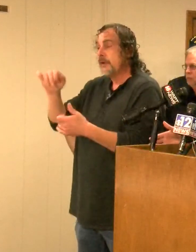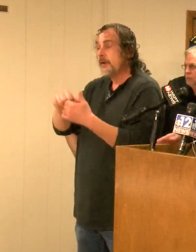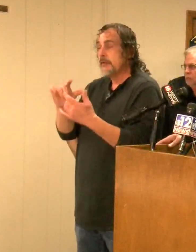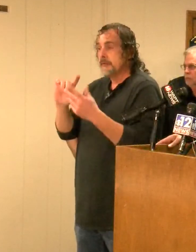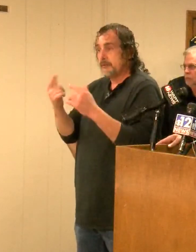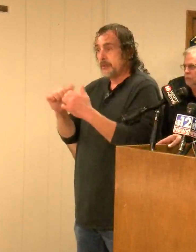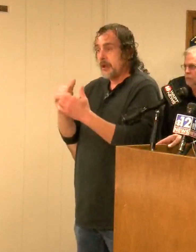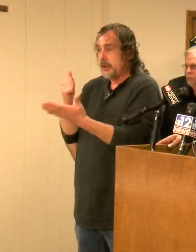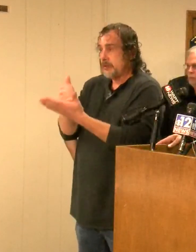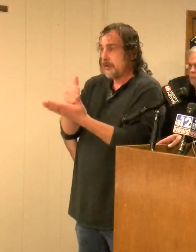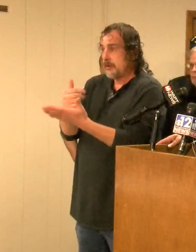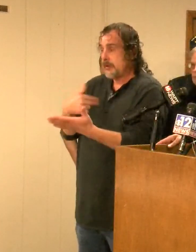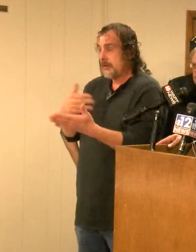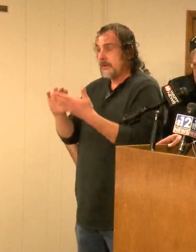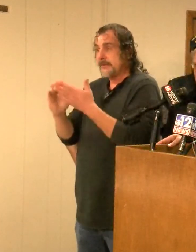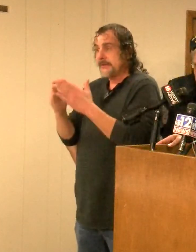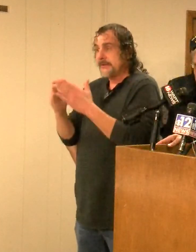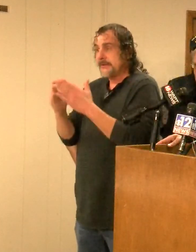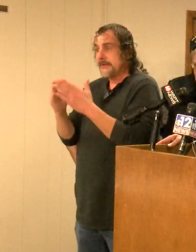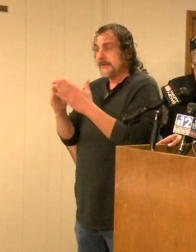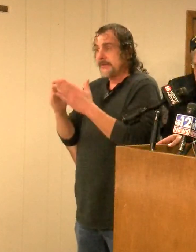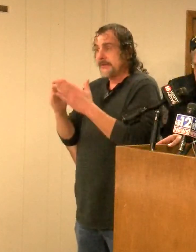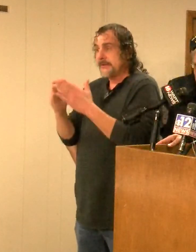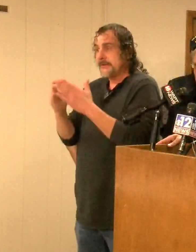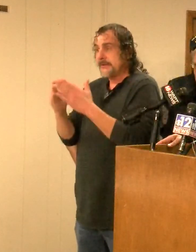been helping, has been assisting the city in terms